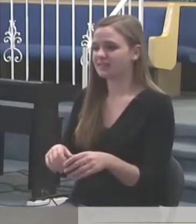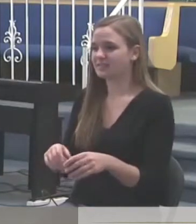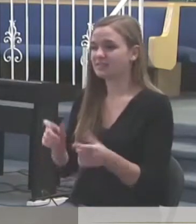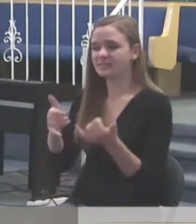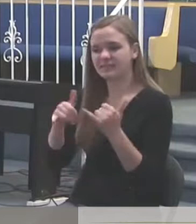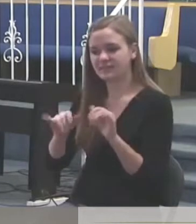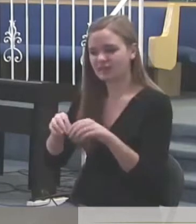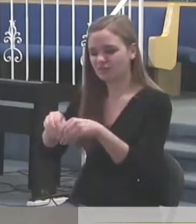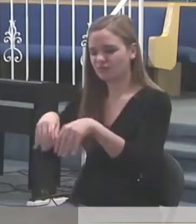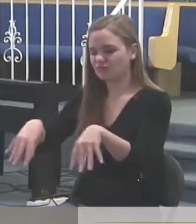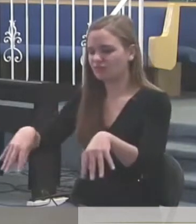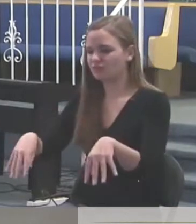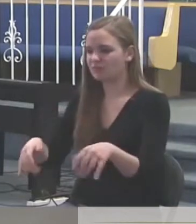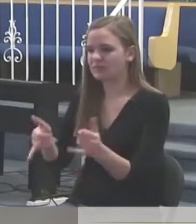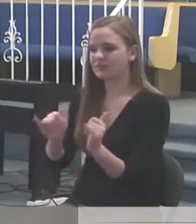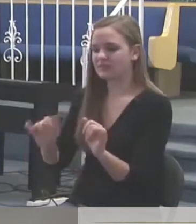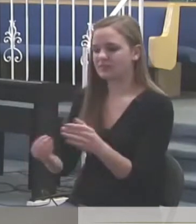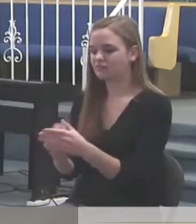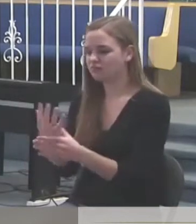back.